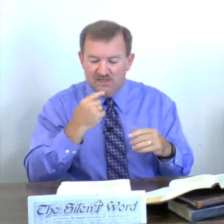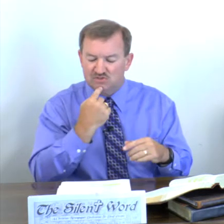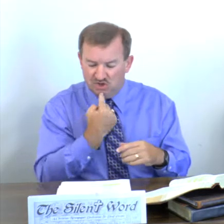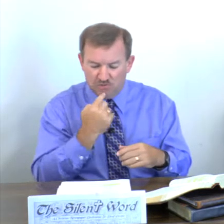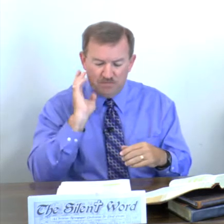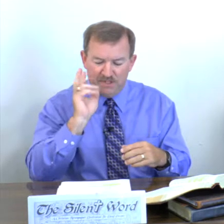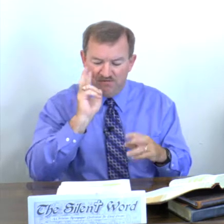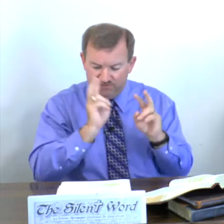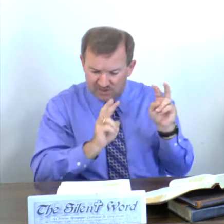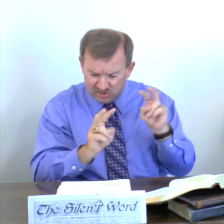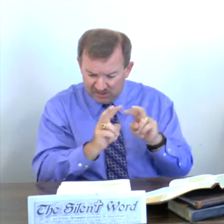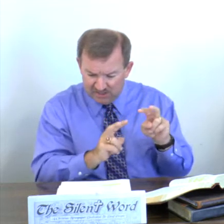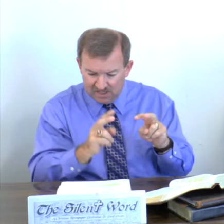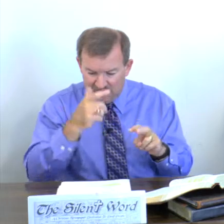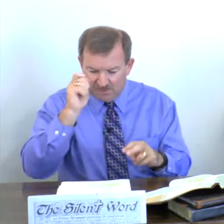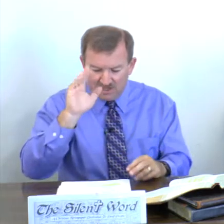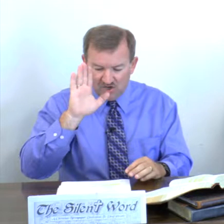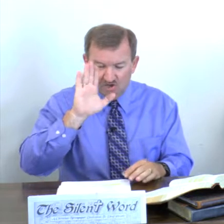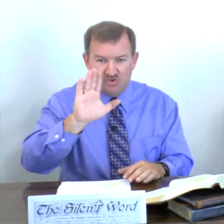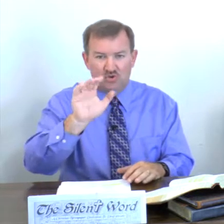Be sober, be vigilant, because your